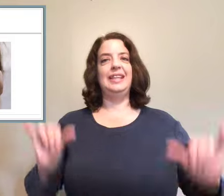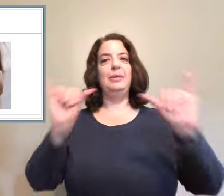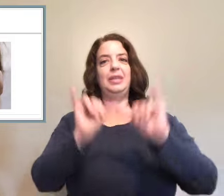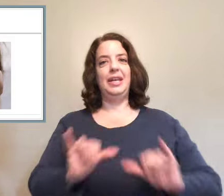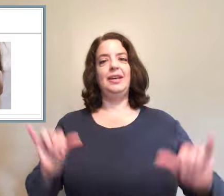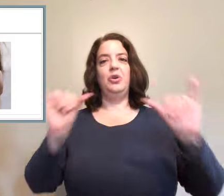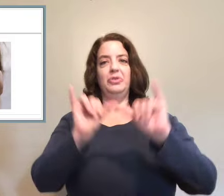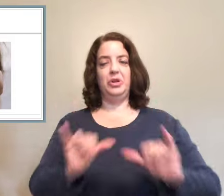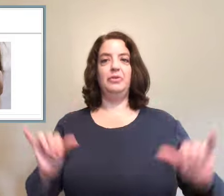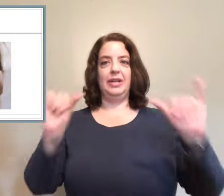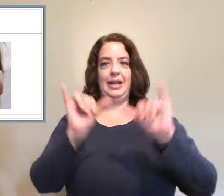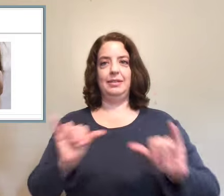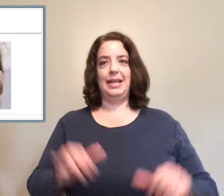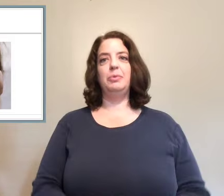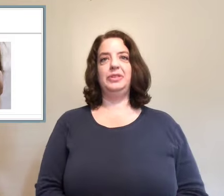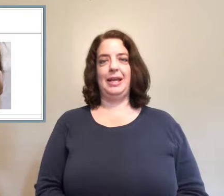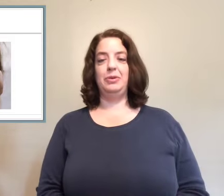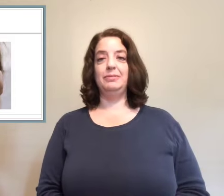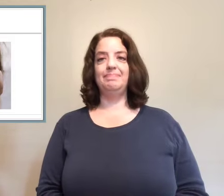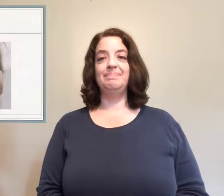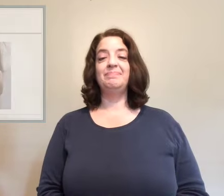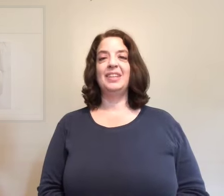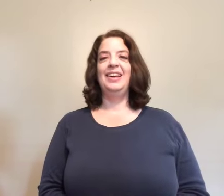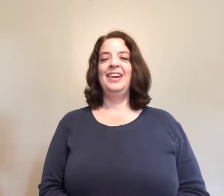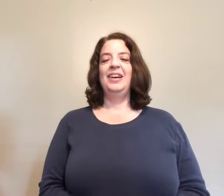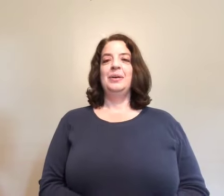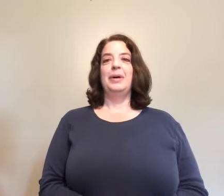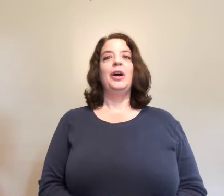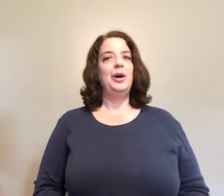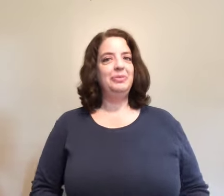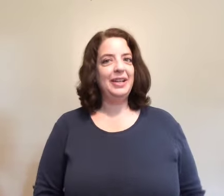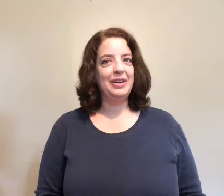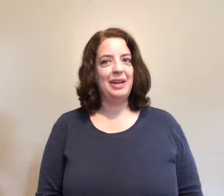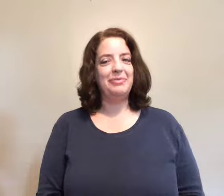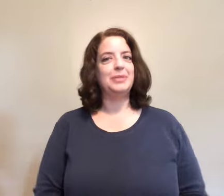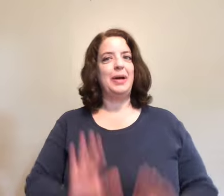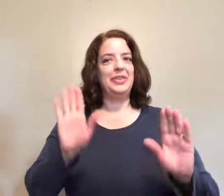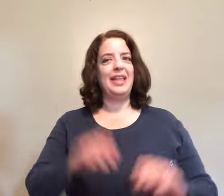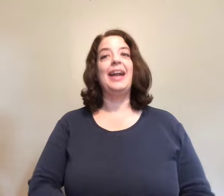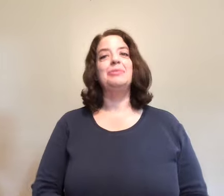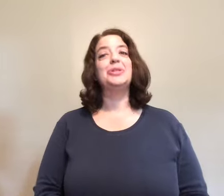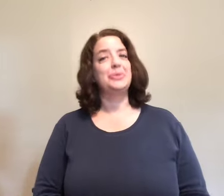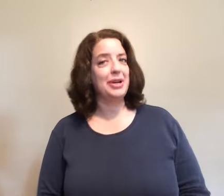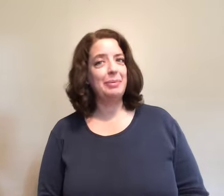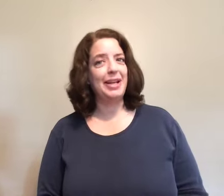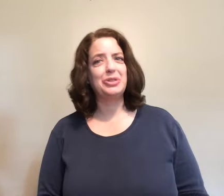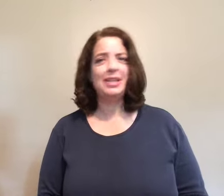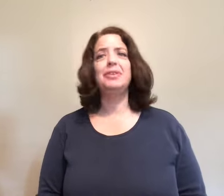same thing over and over again. Same old, same old. But hopefully your life is better than that. Those are common answers, even if they're